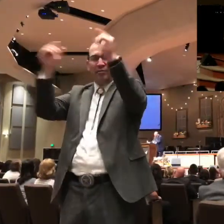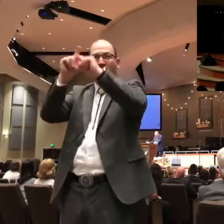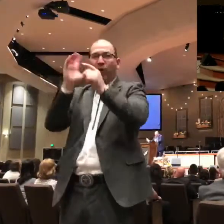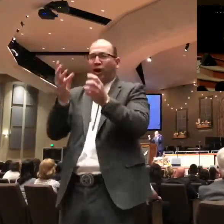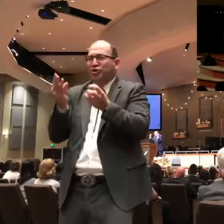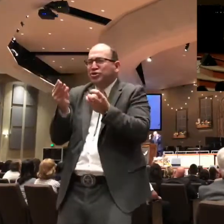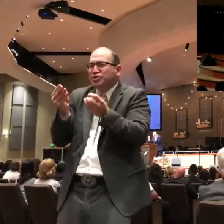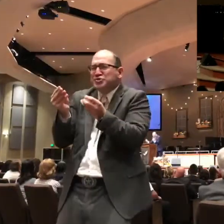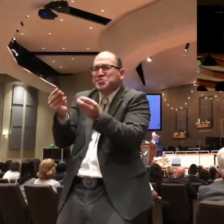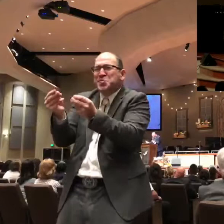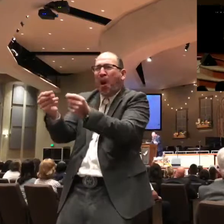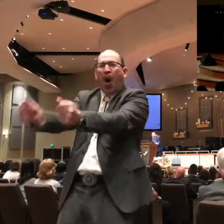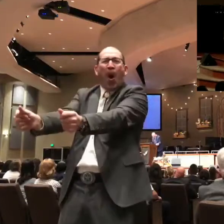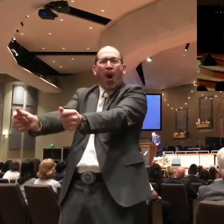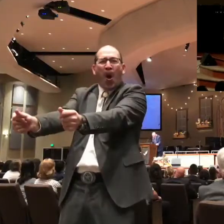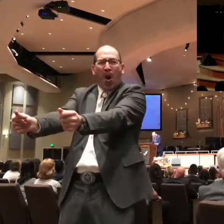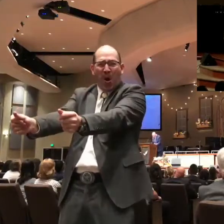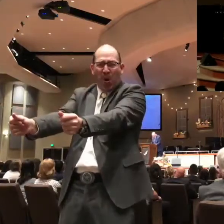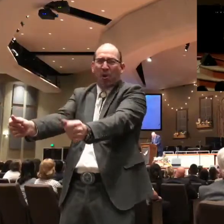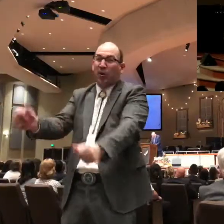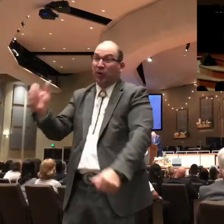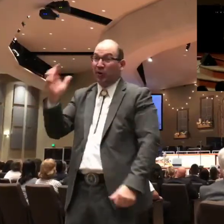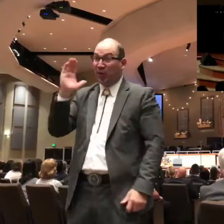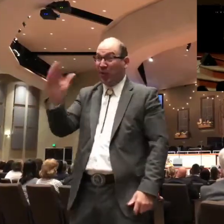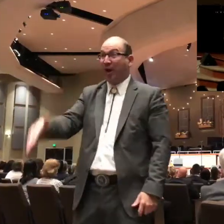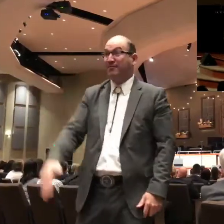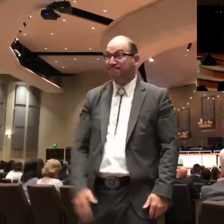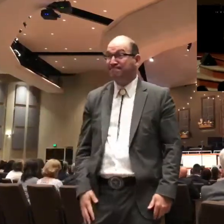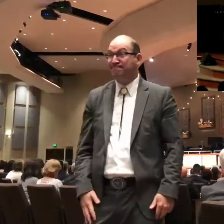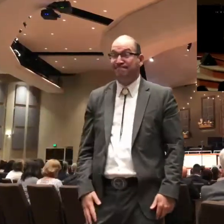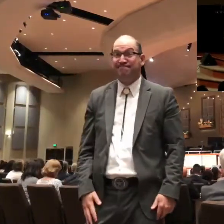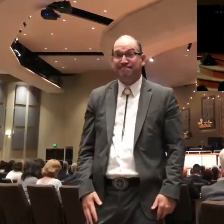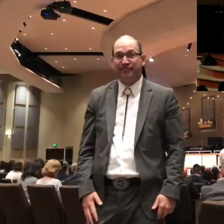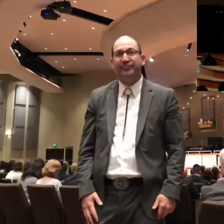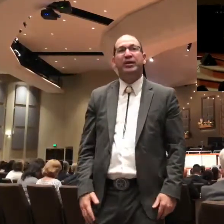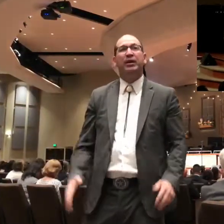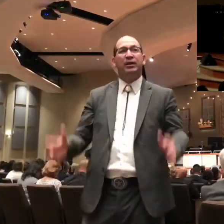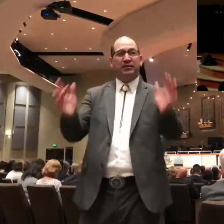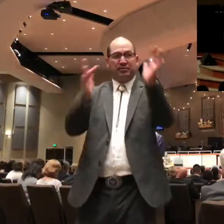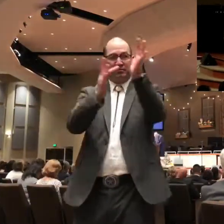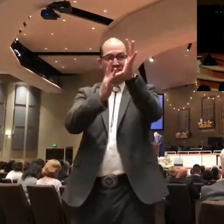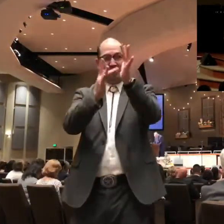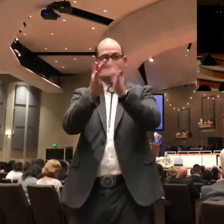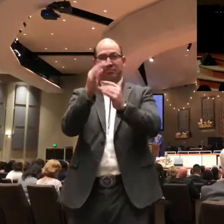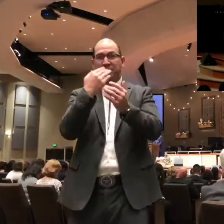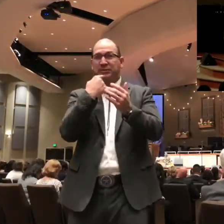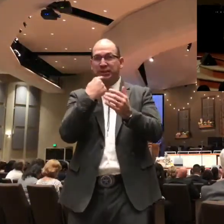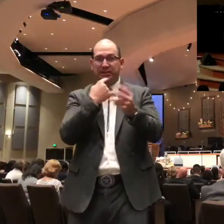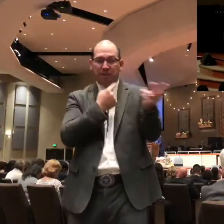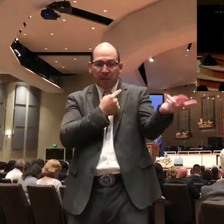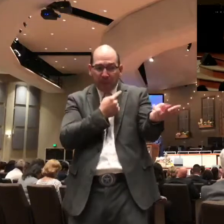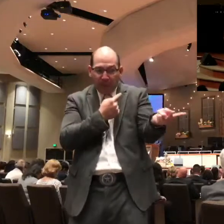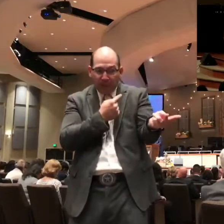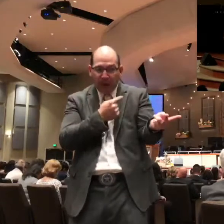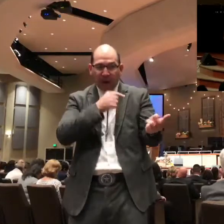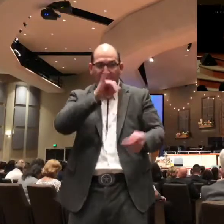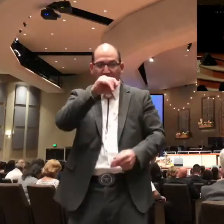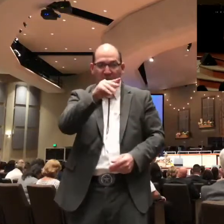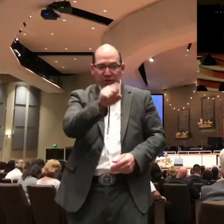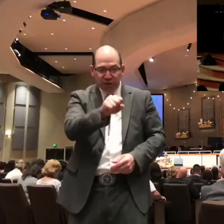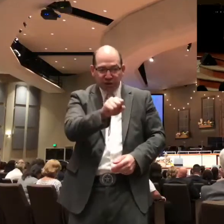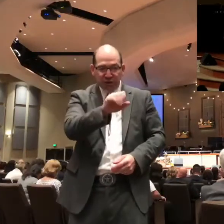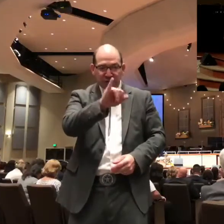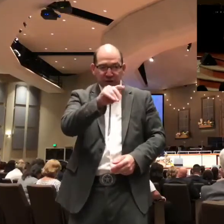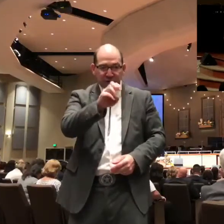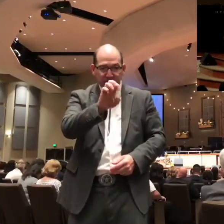truth and they will reject the truth. Notice that if you would. The Bible speaks of their rejection It says, as Jannes and Jambres withstood